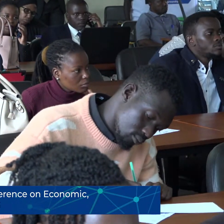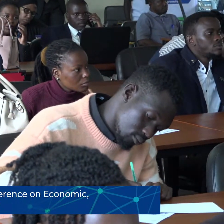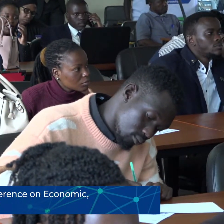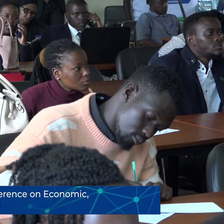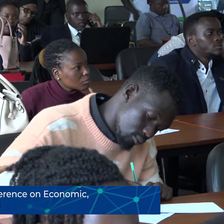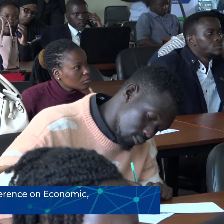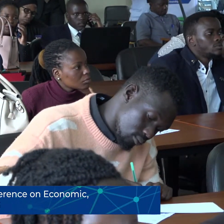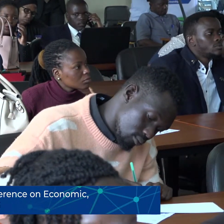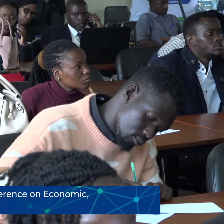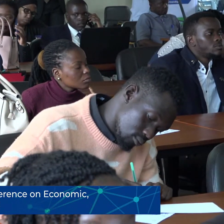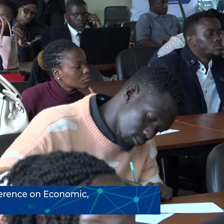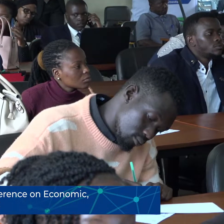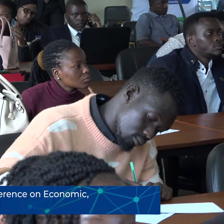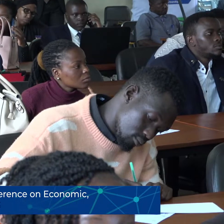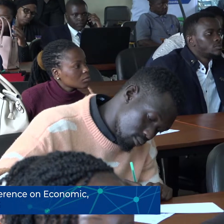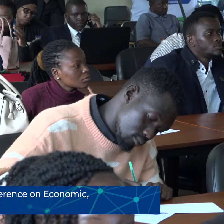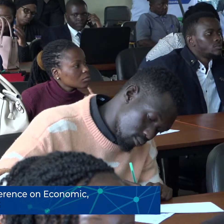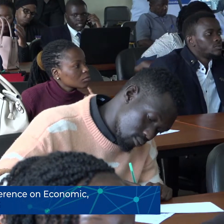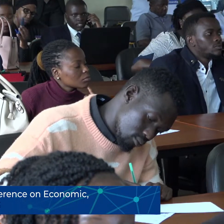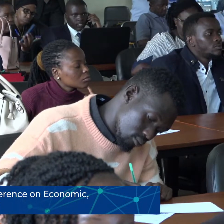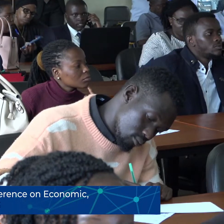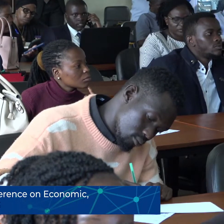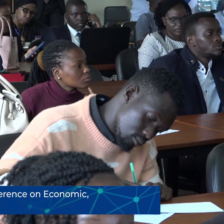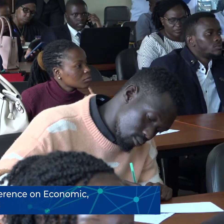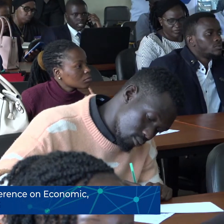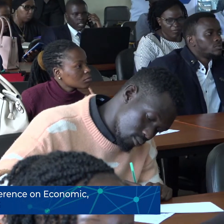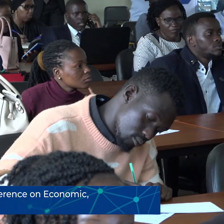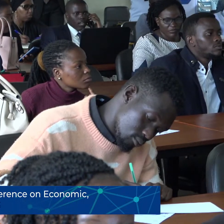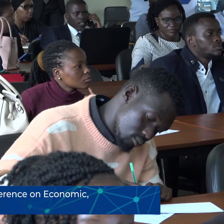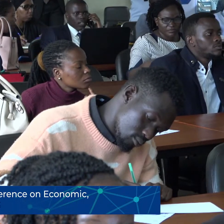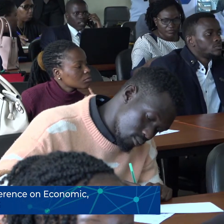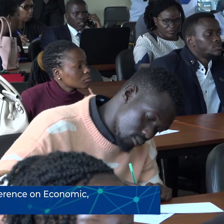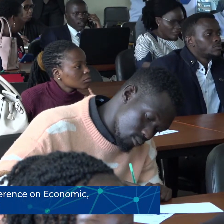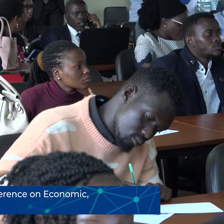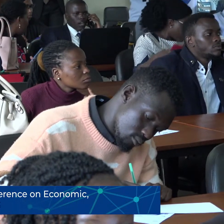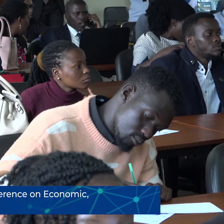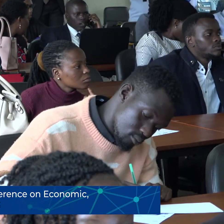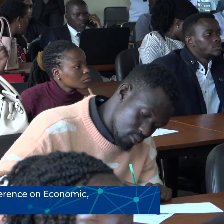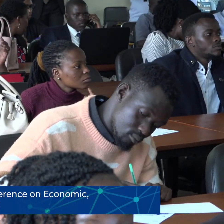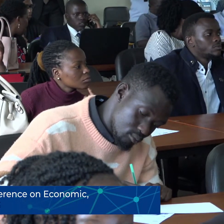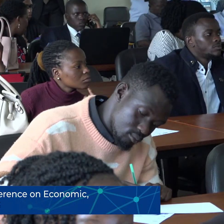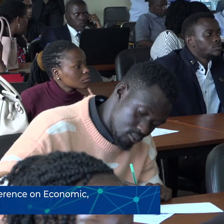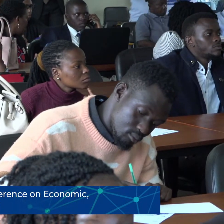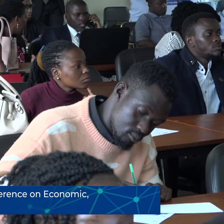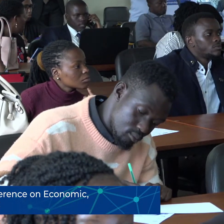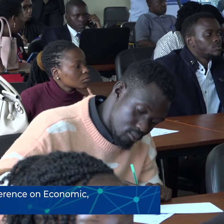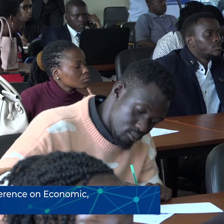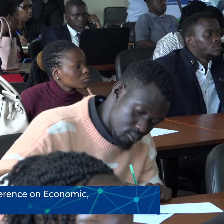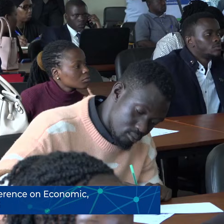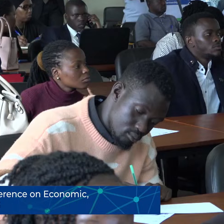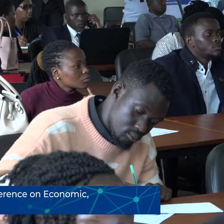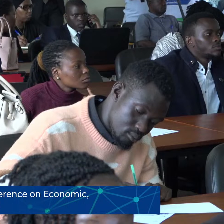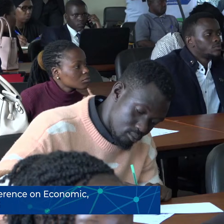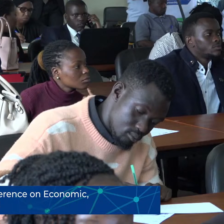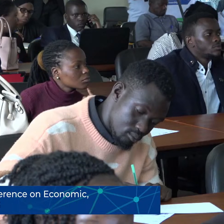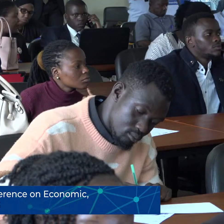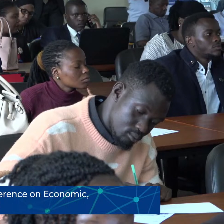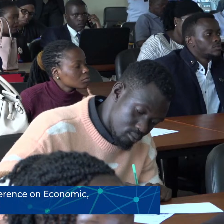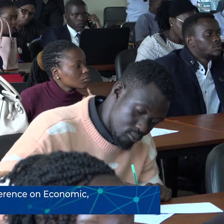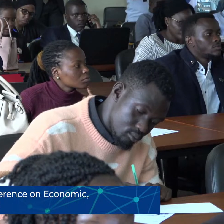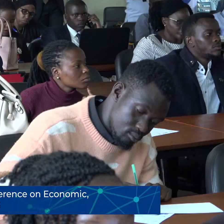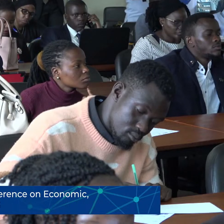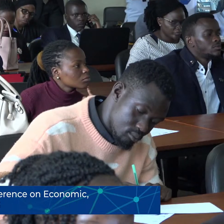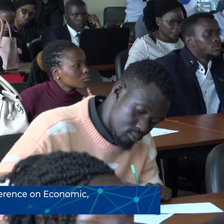here and we're asking ourselves, where are we as a country in as far as human development is